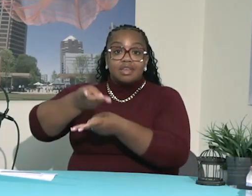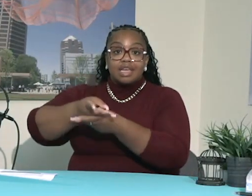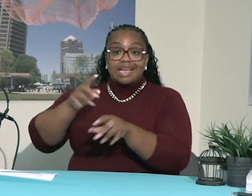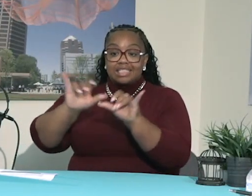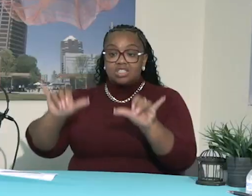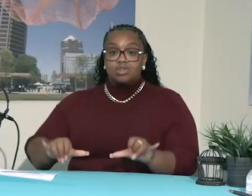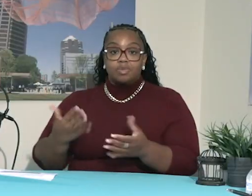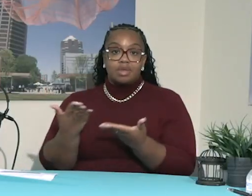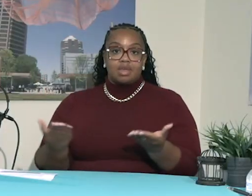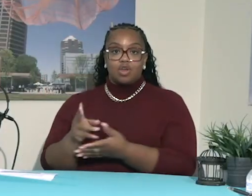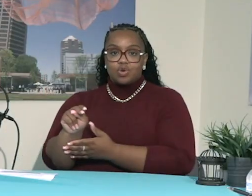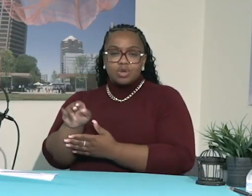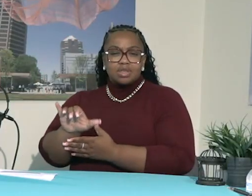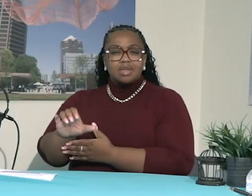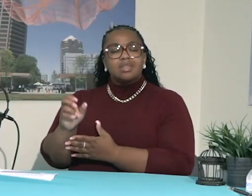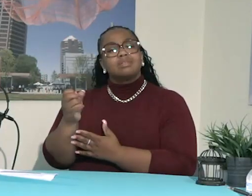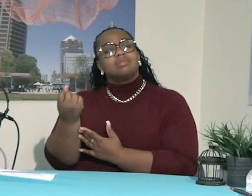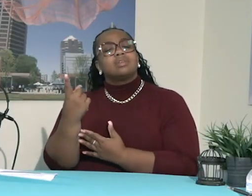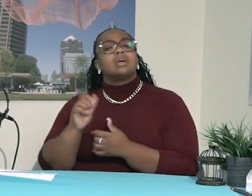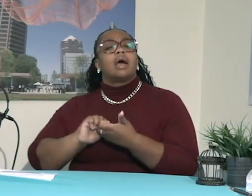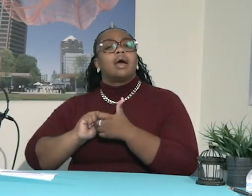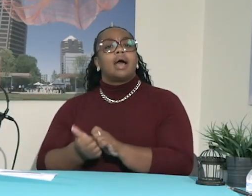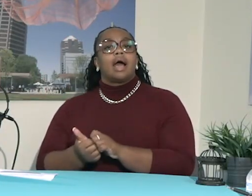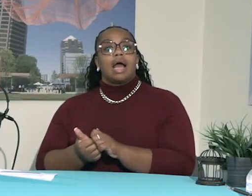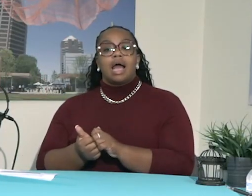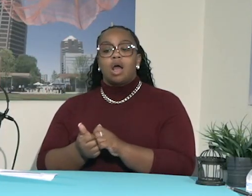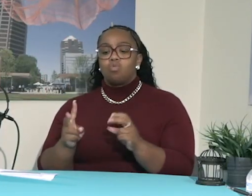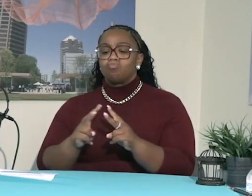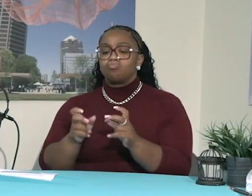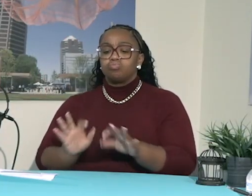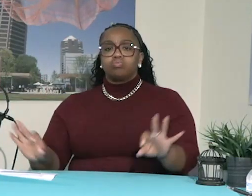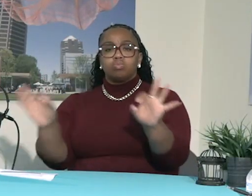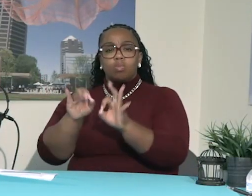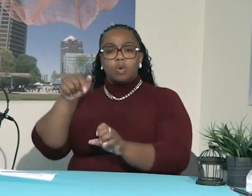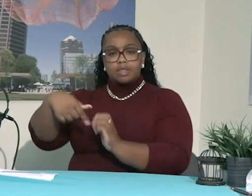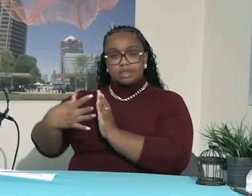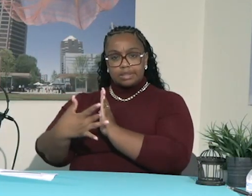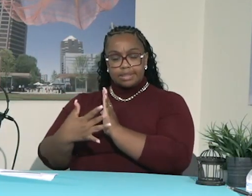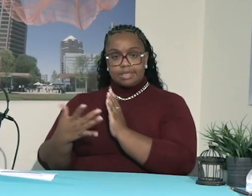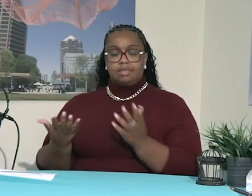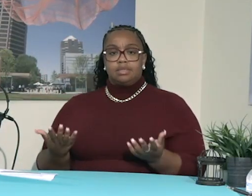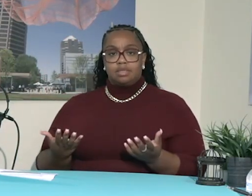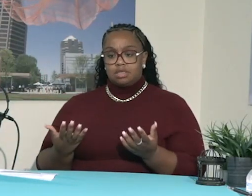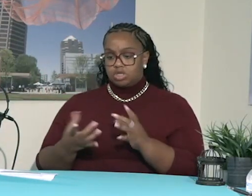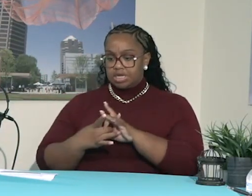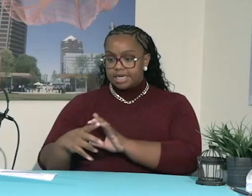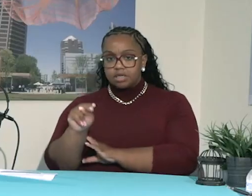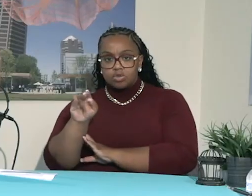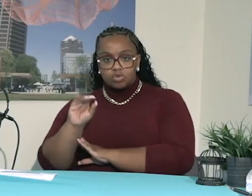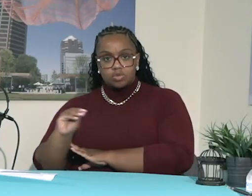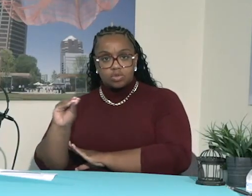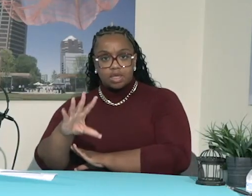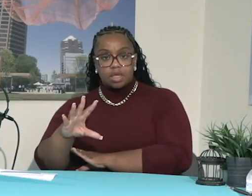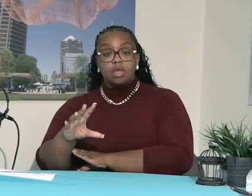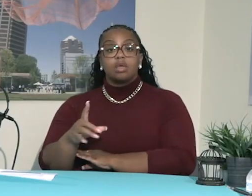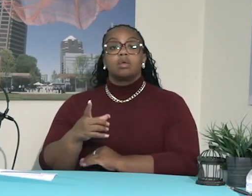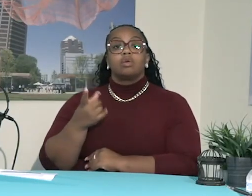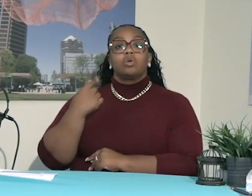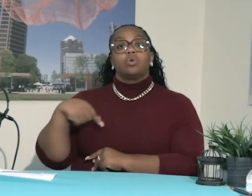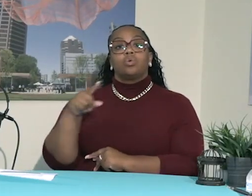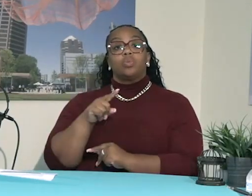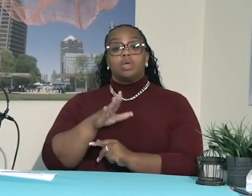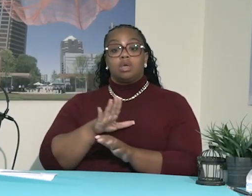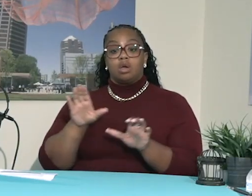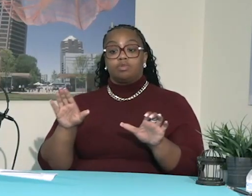Carolina to understand how imperative this technology is. We are scaling inclusive scan throughout